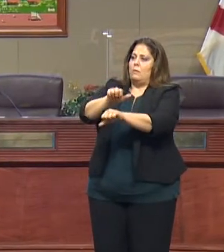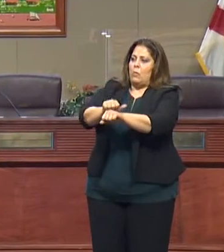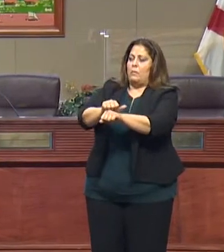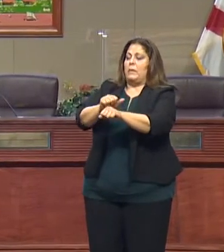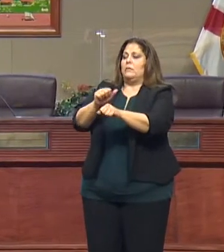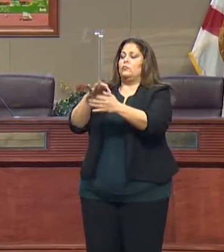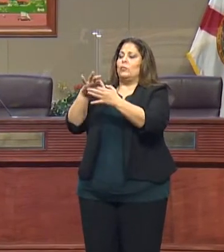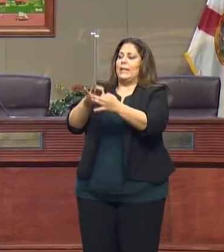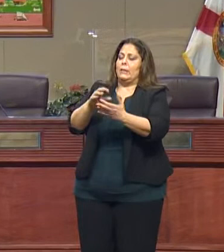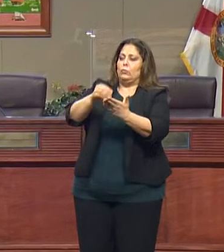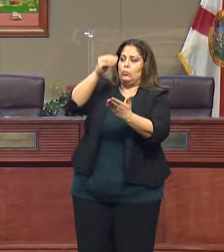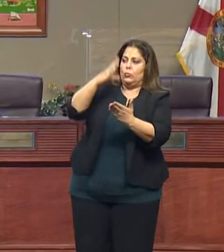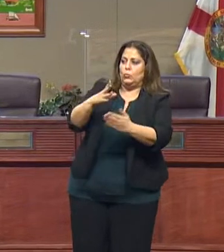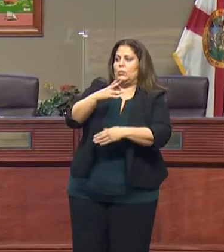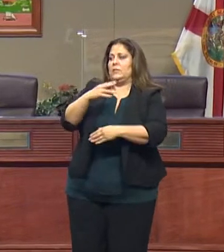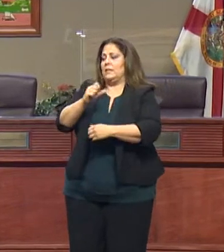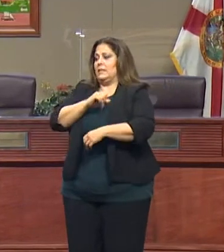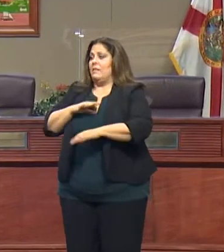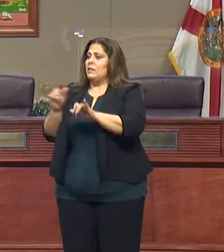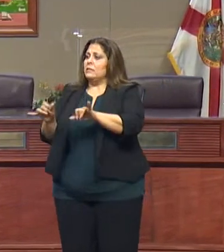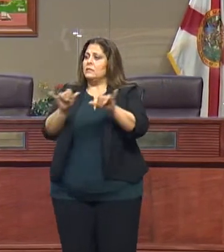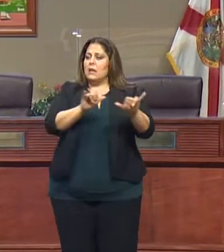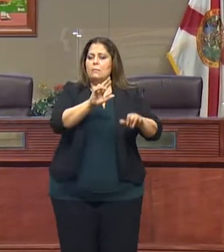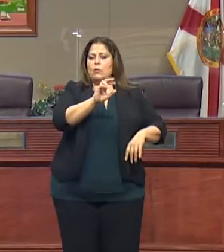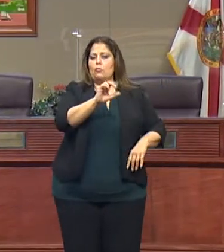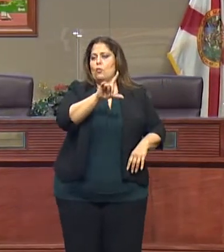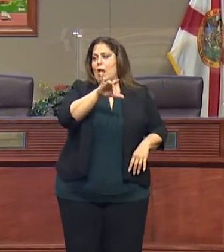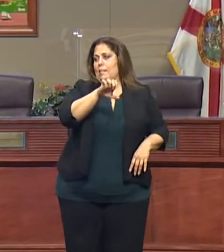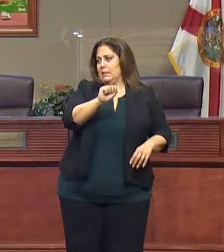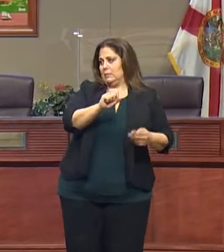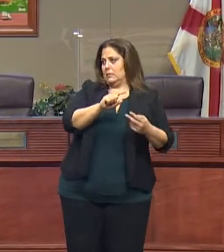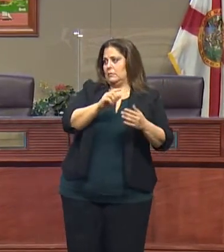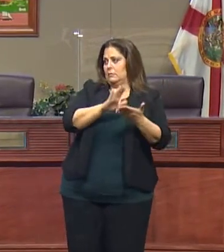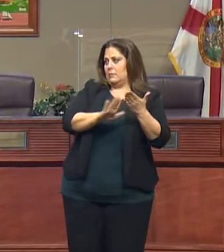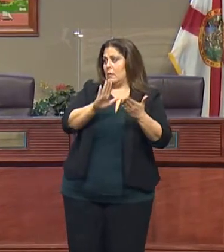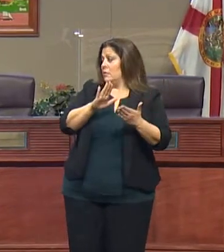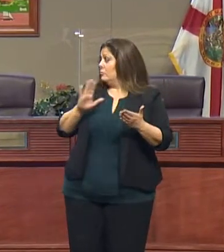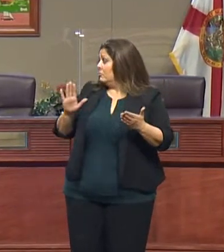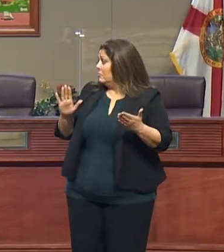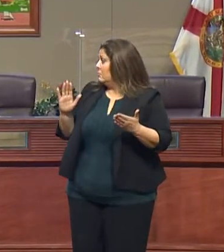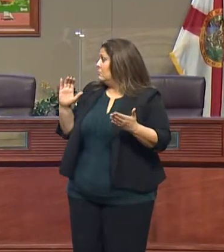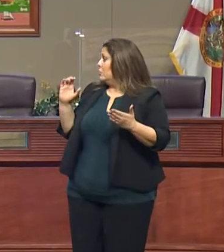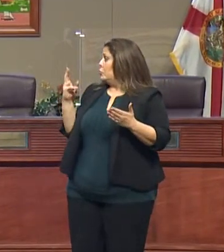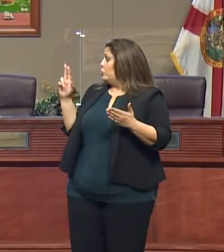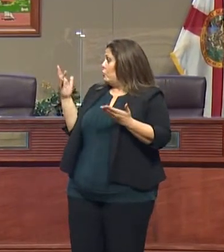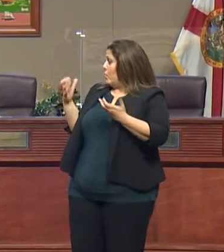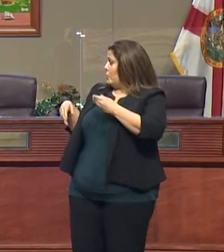The same with Rollins and Ms. Chu. I don't know if there's anything you want to add to that or not.